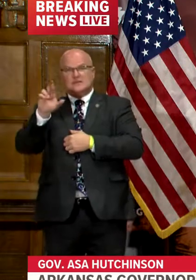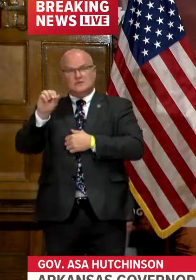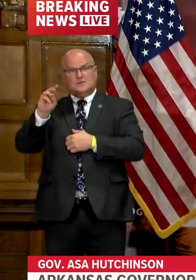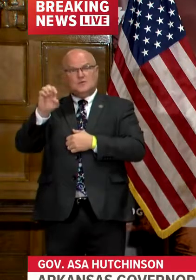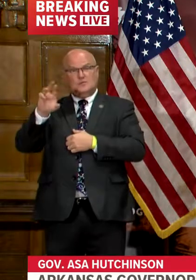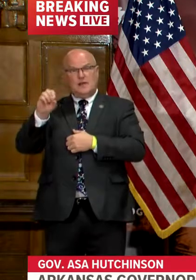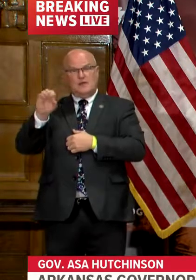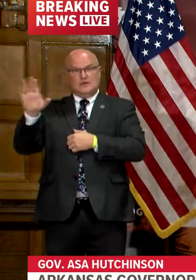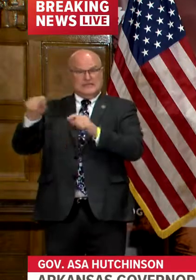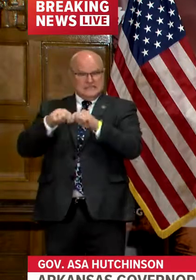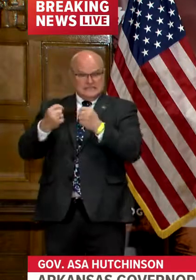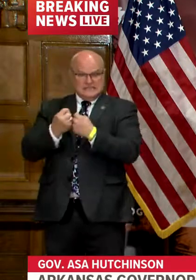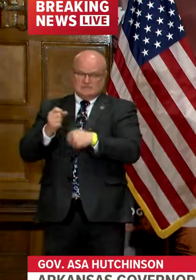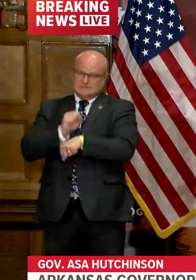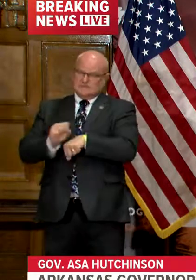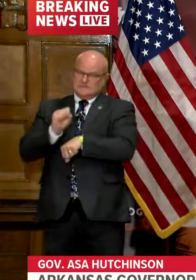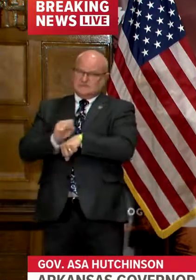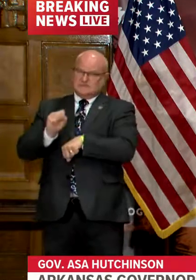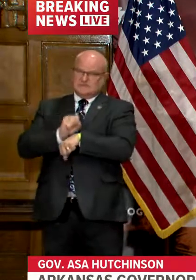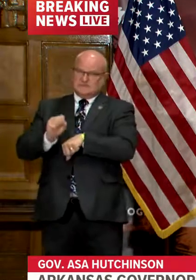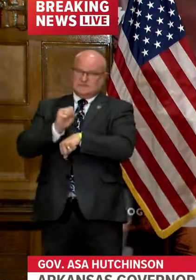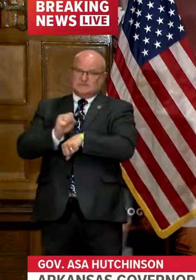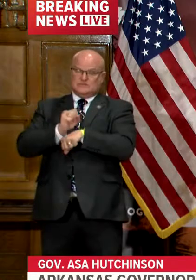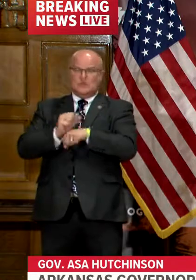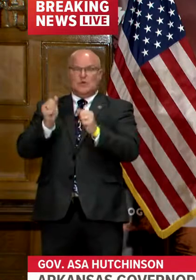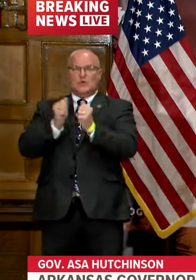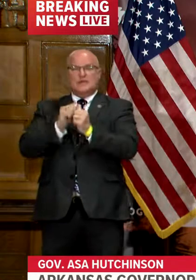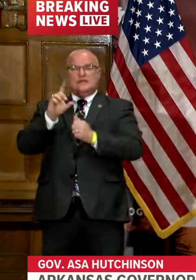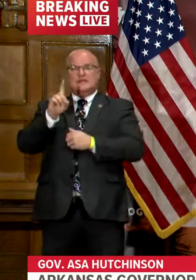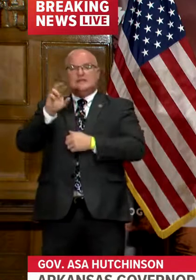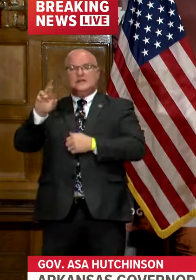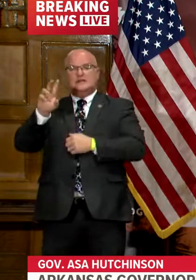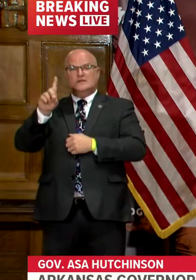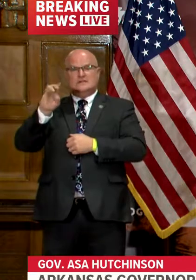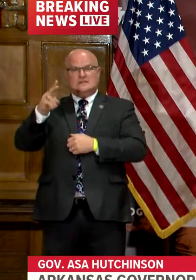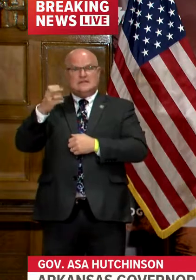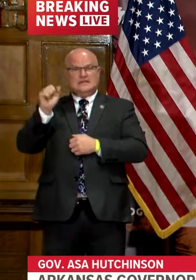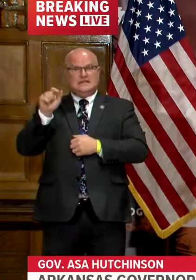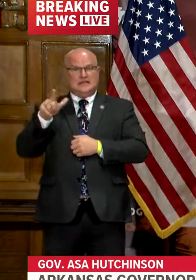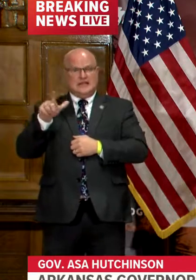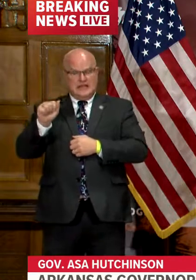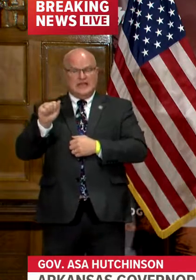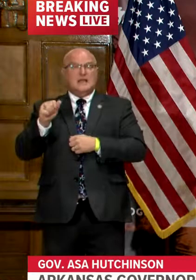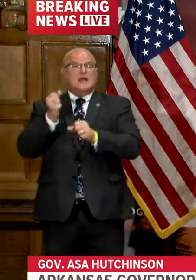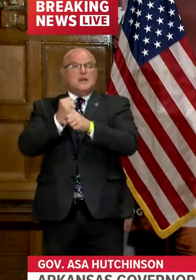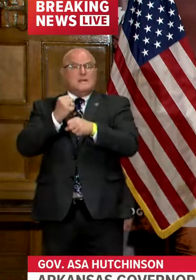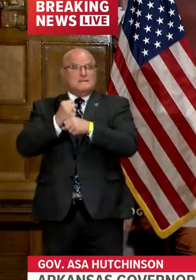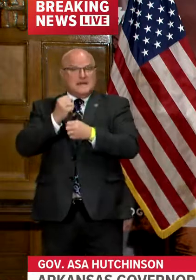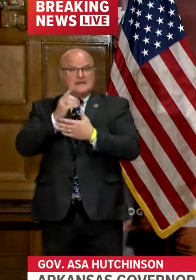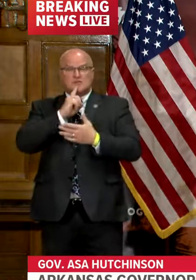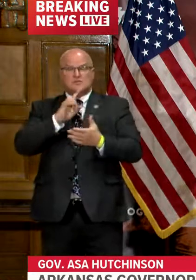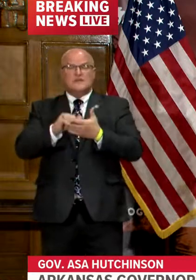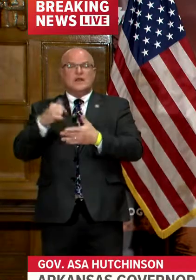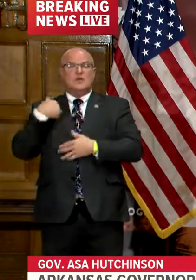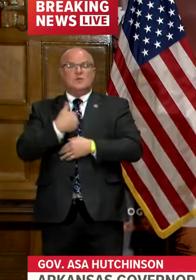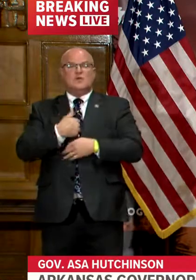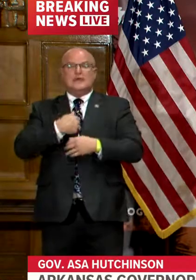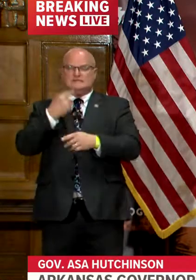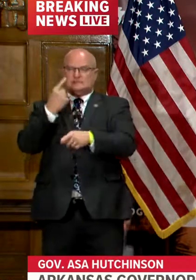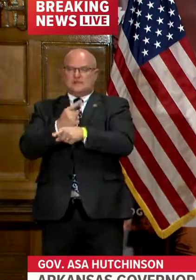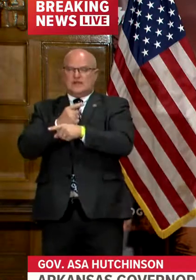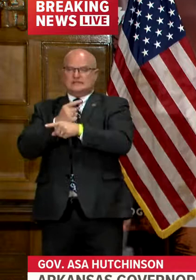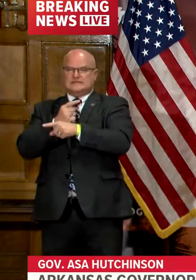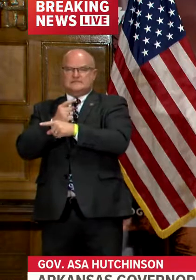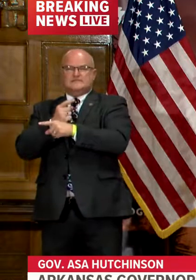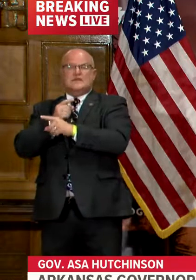his team are working very diligently with Dr. Dillahay on making sure we have it just right